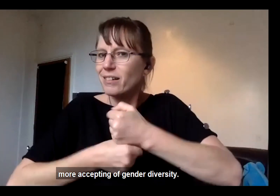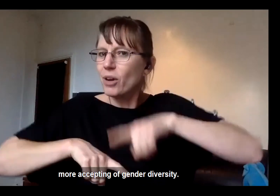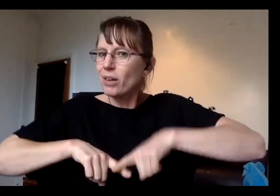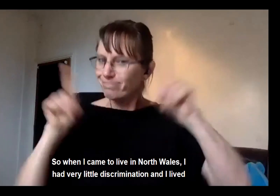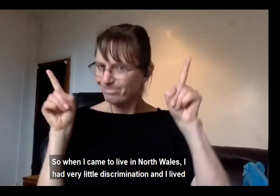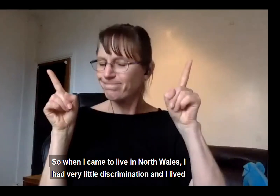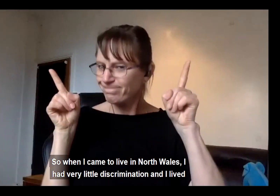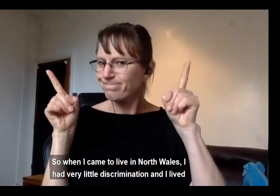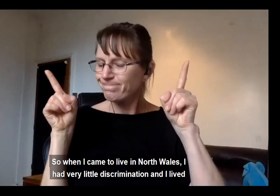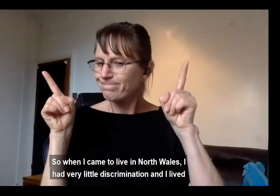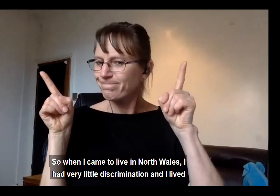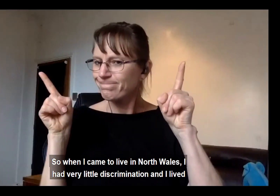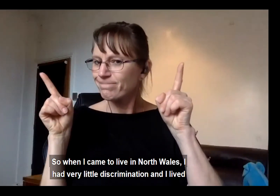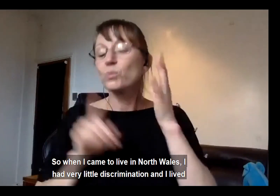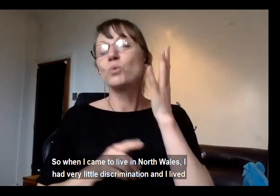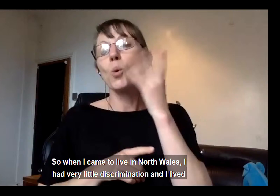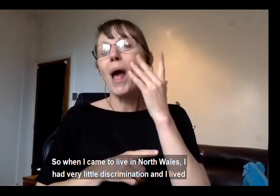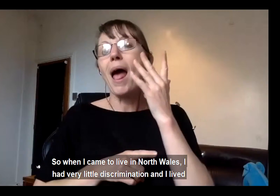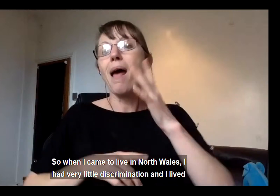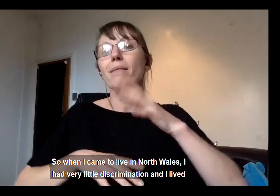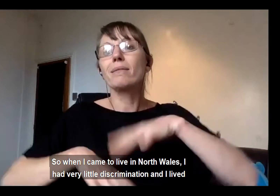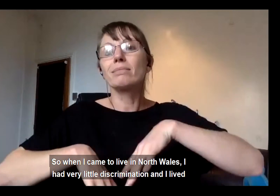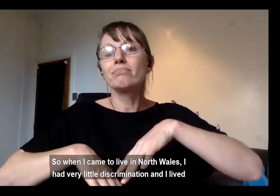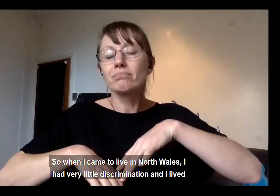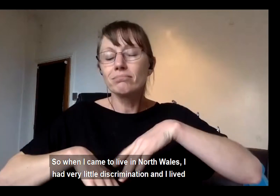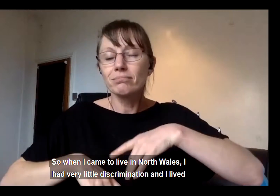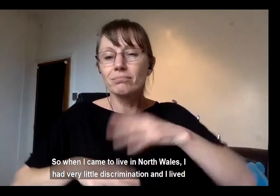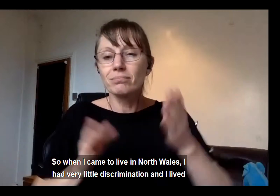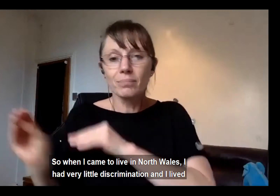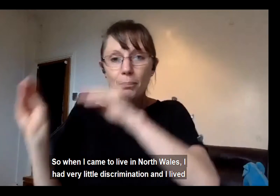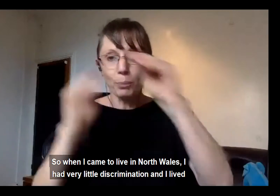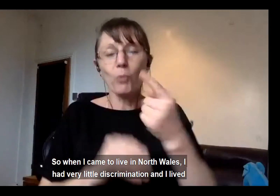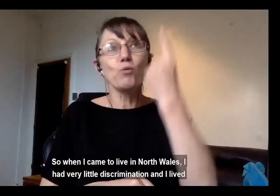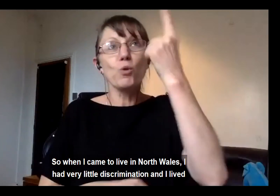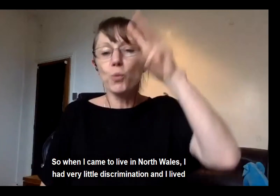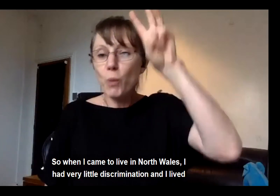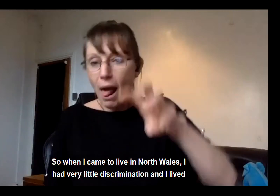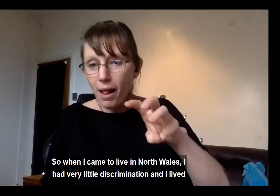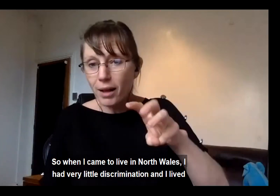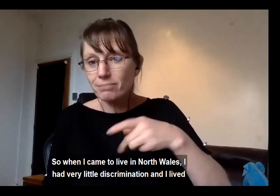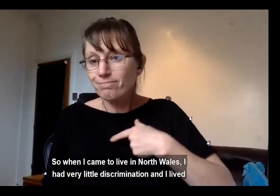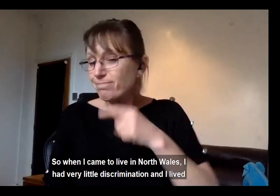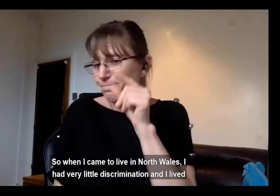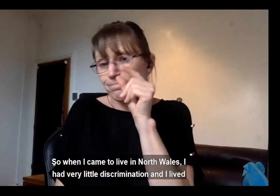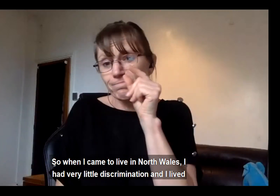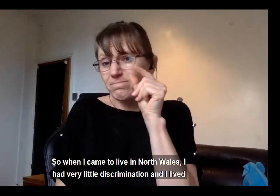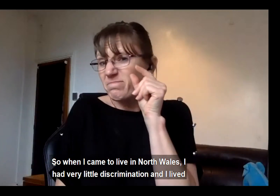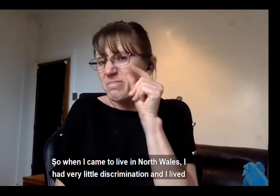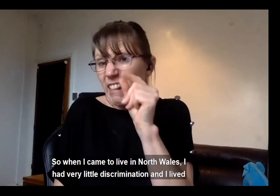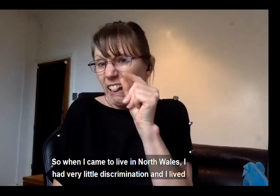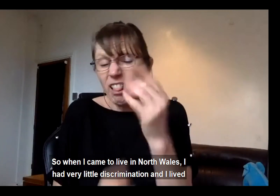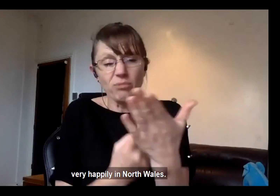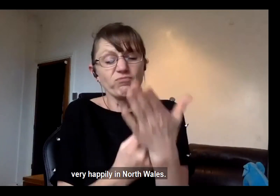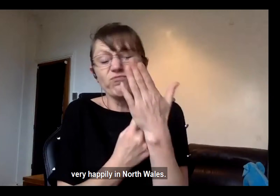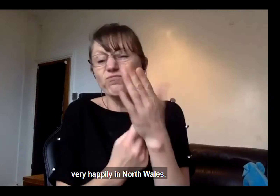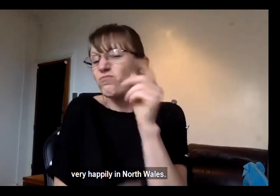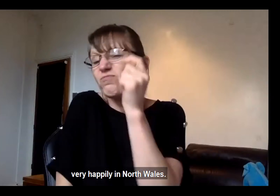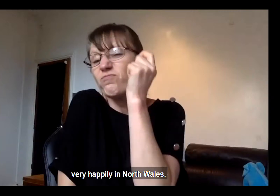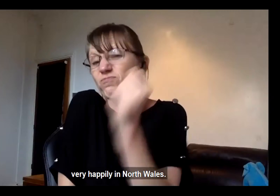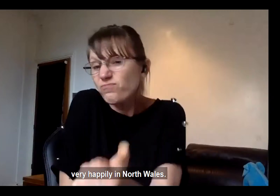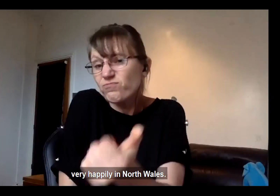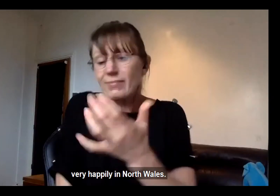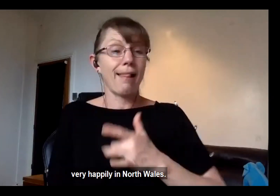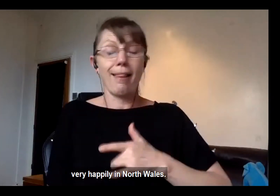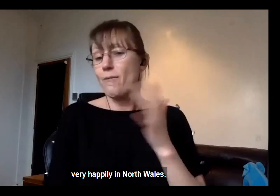diversity. So when I came to live in North Wales, I had very little discrimination, and I live